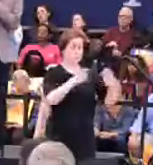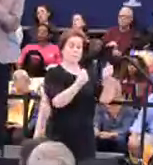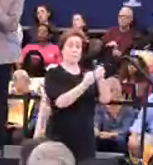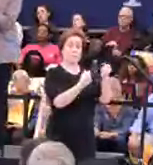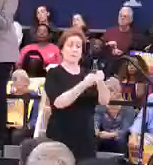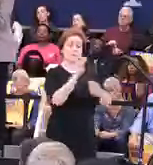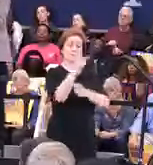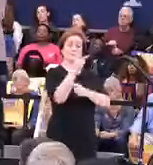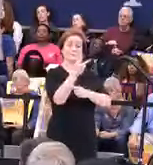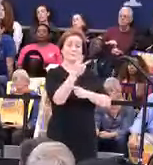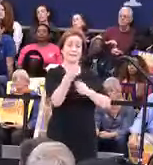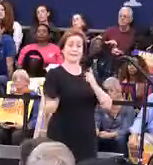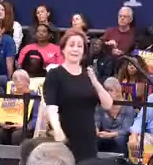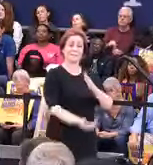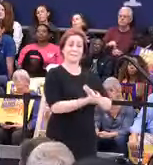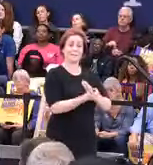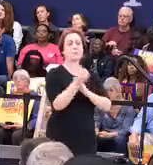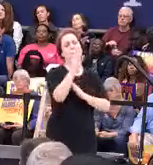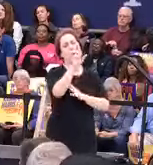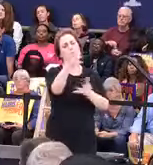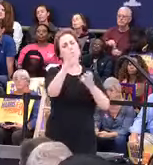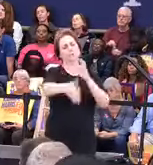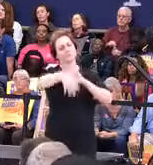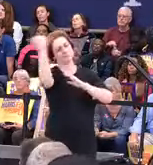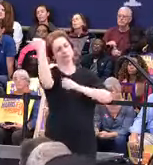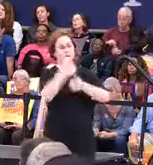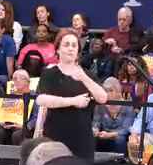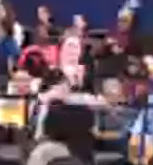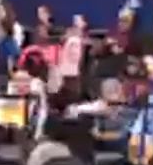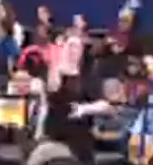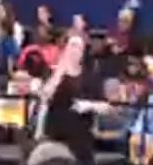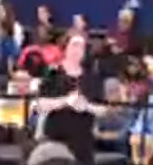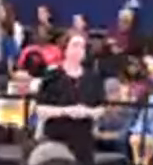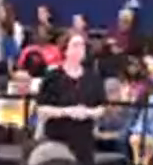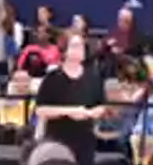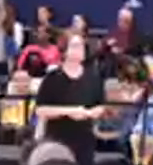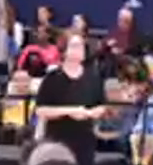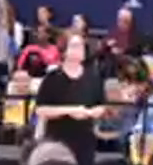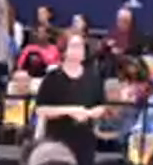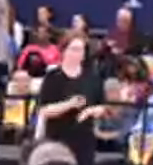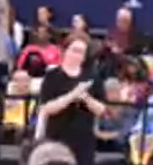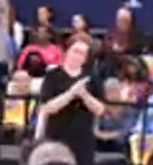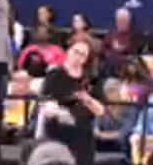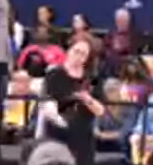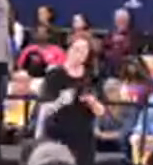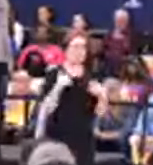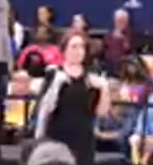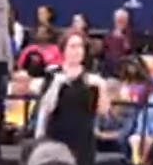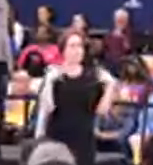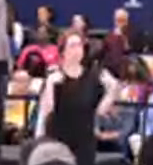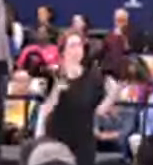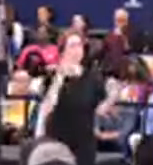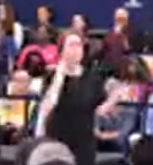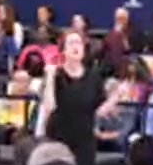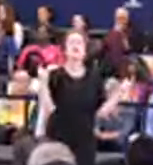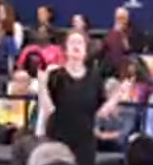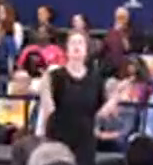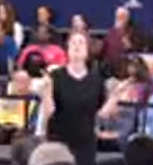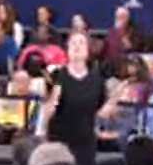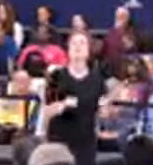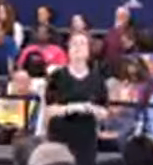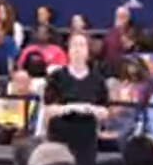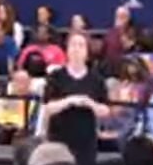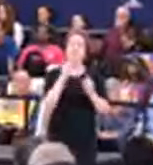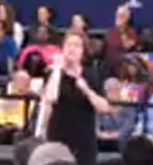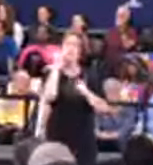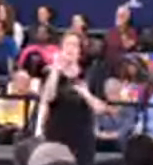Second Amendment or you want to take everyone's guns away. They have failed to have the courage to agree, fine if you